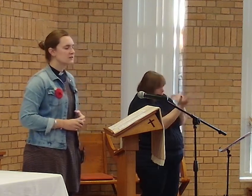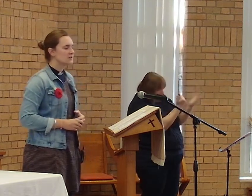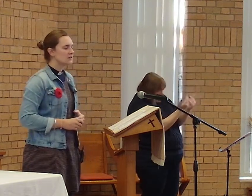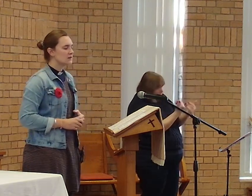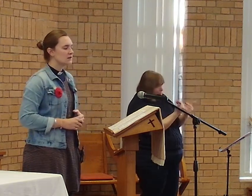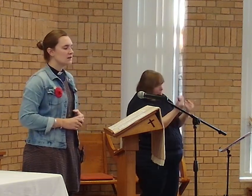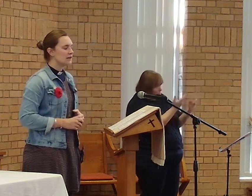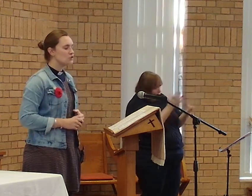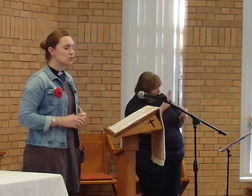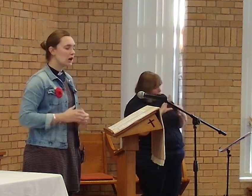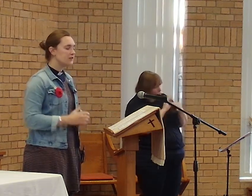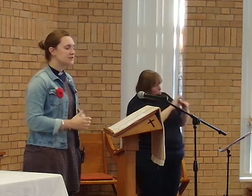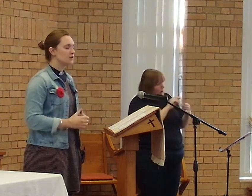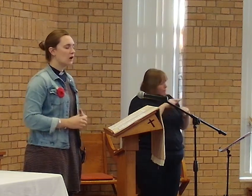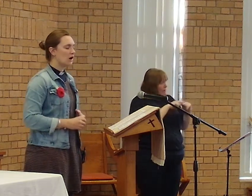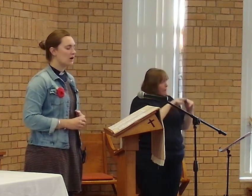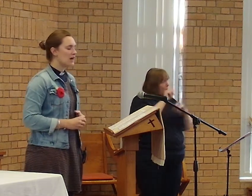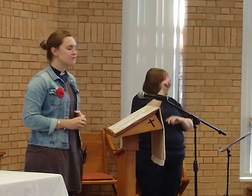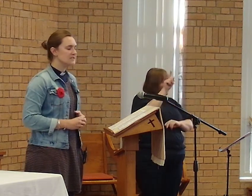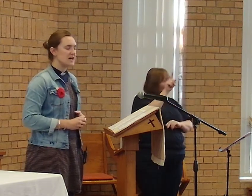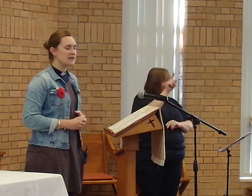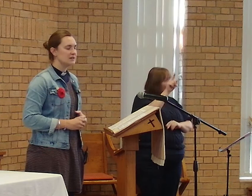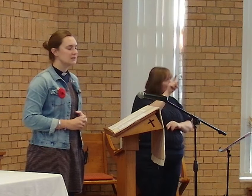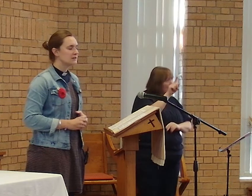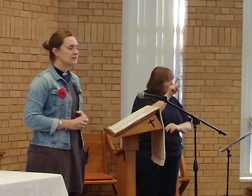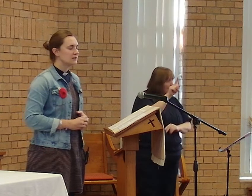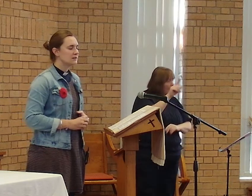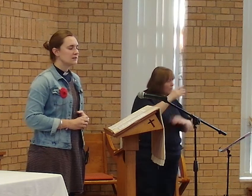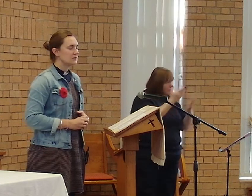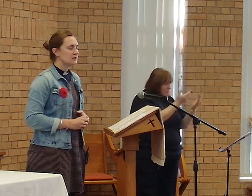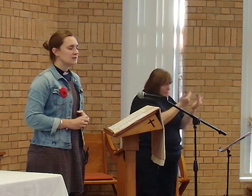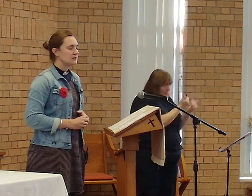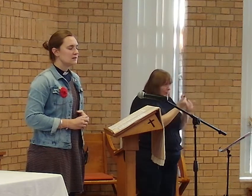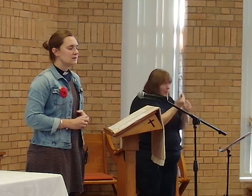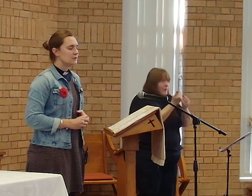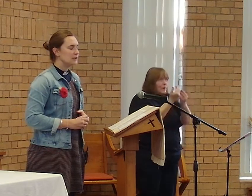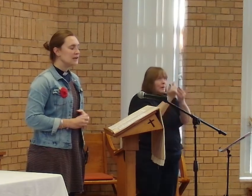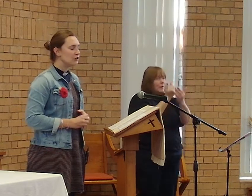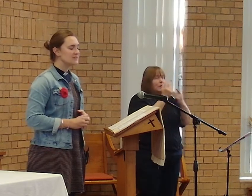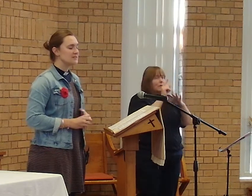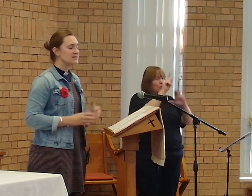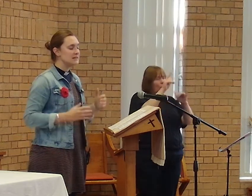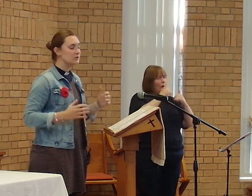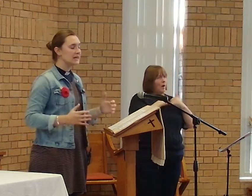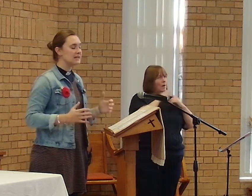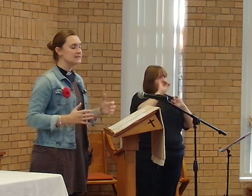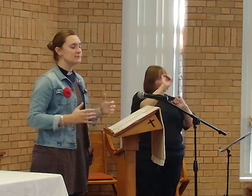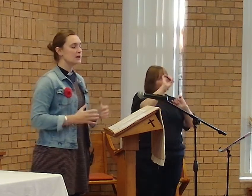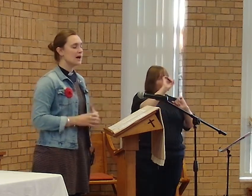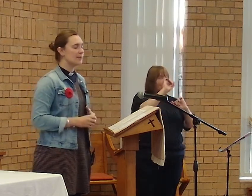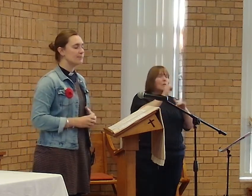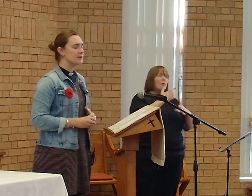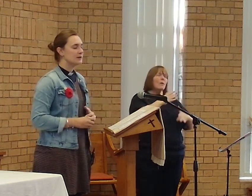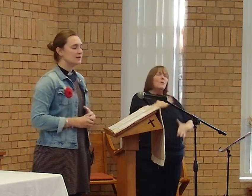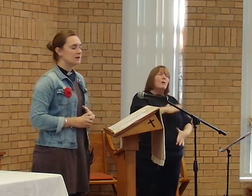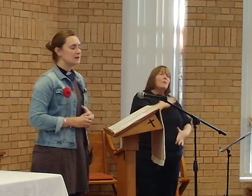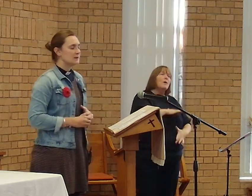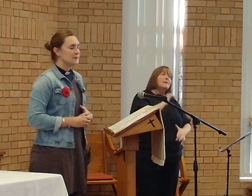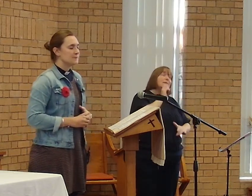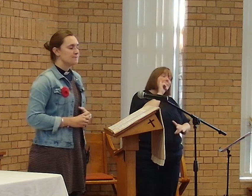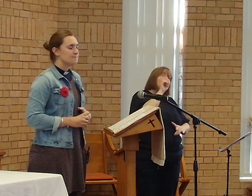words and draw close to your heart every day. We long to see your kingdom come.